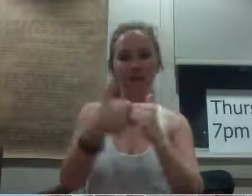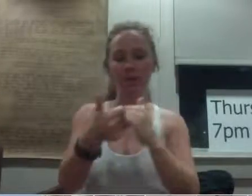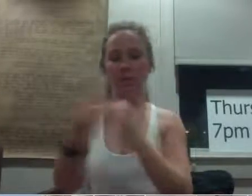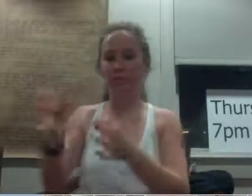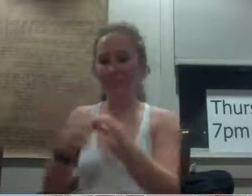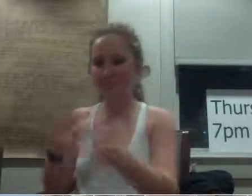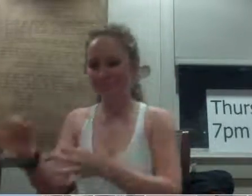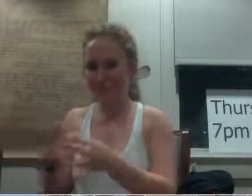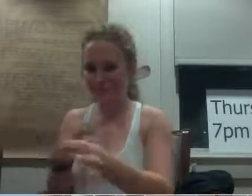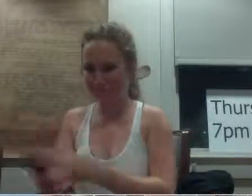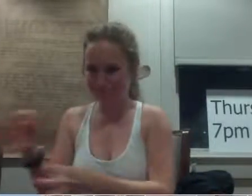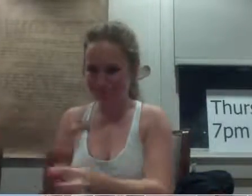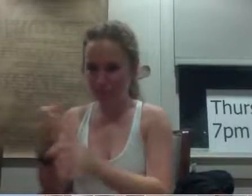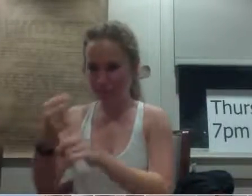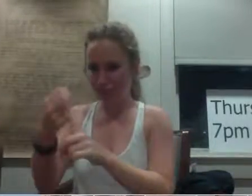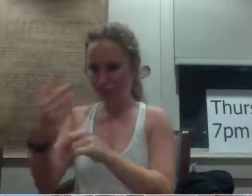And the point